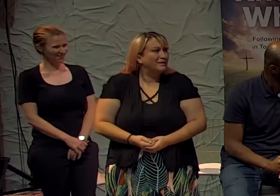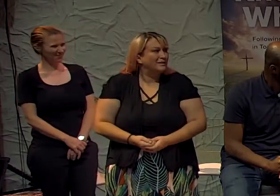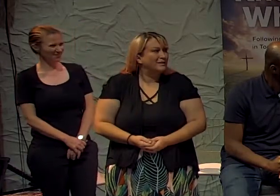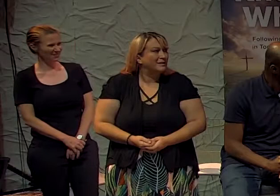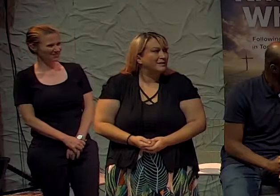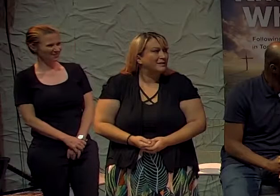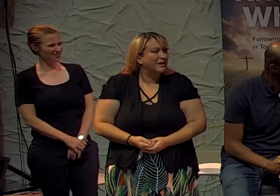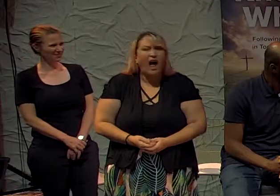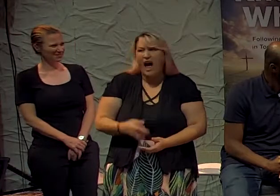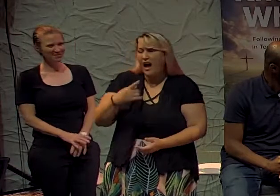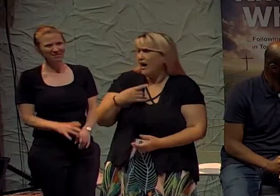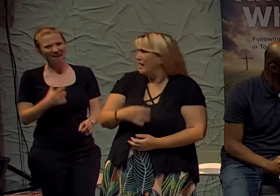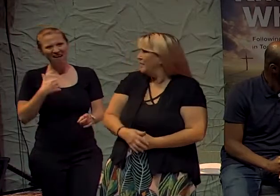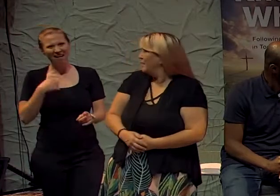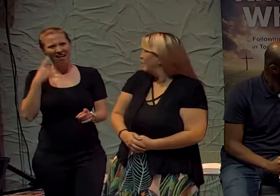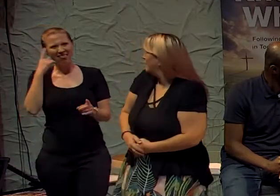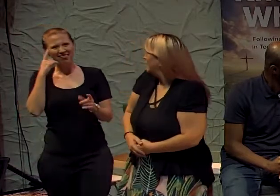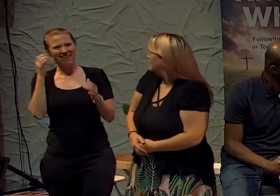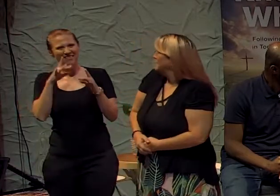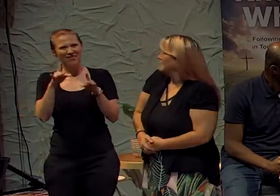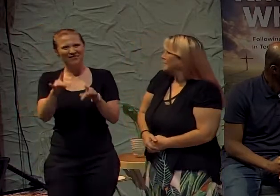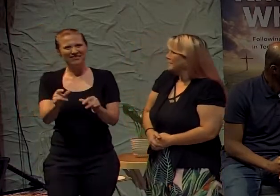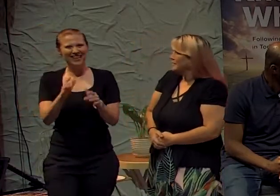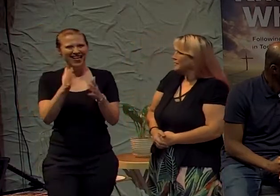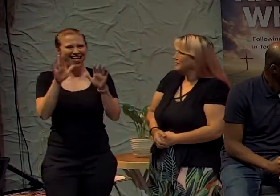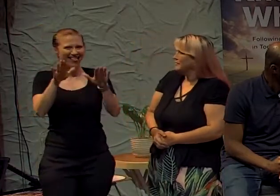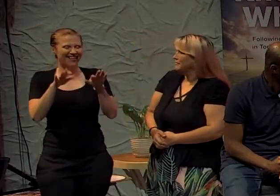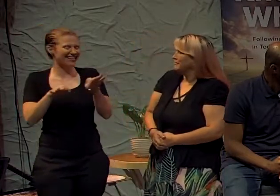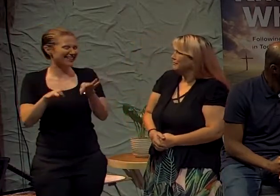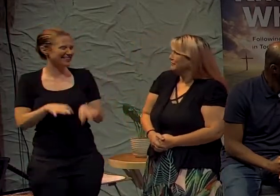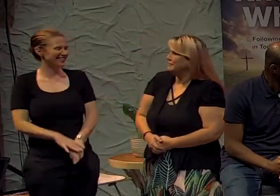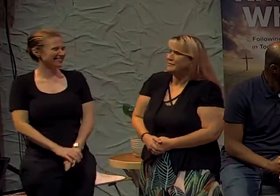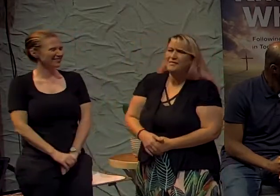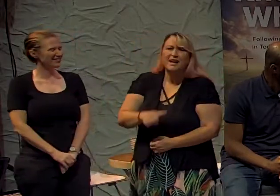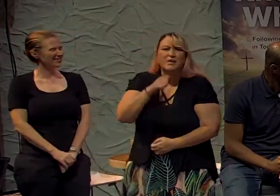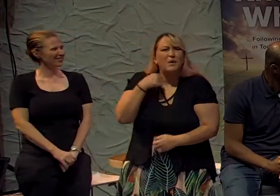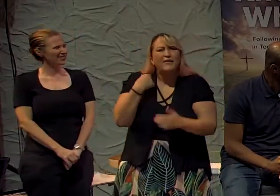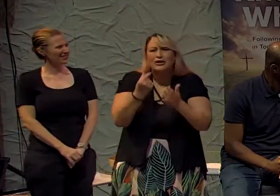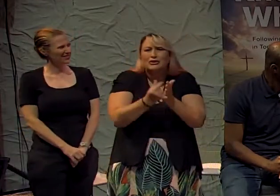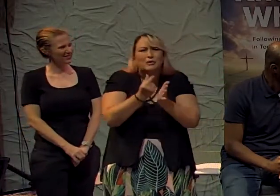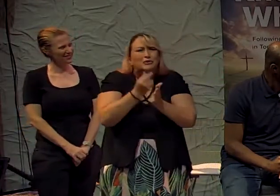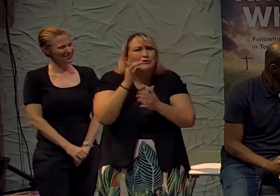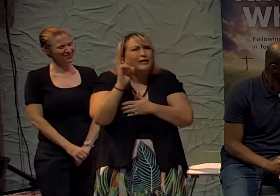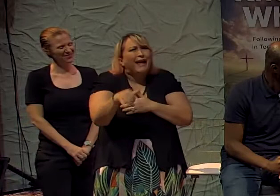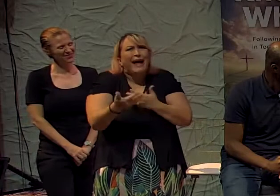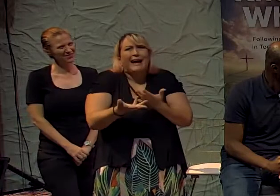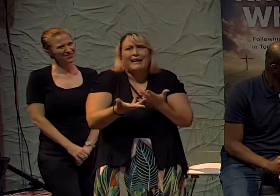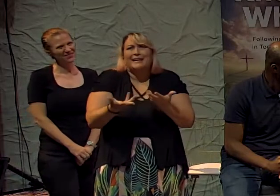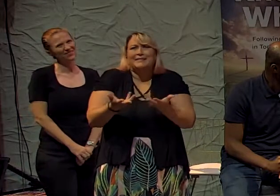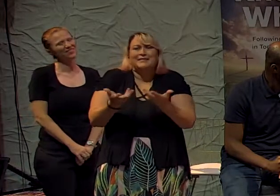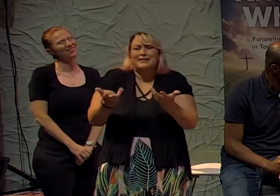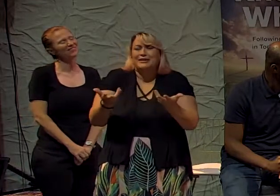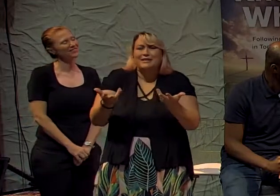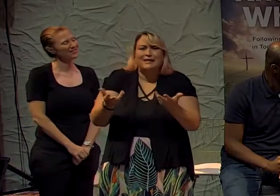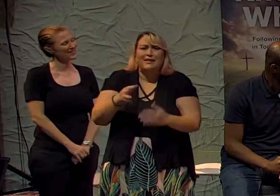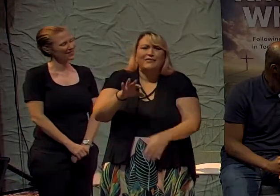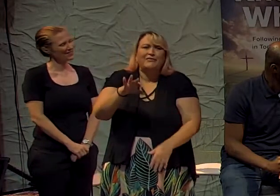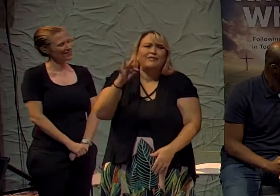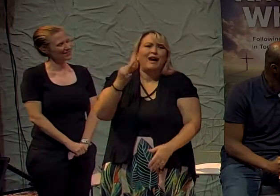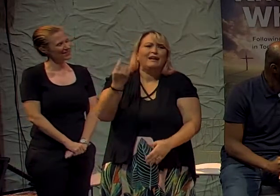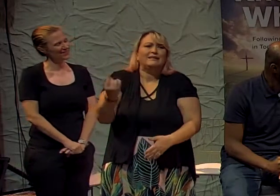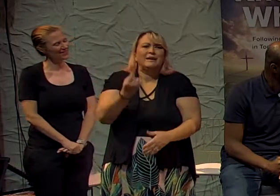What is? I think that was pretty eloquent. Well, it's just, like I said, I don't have a scripture to back it up. It's just, I think, find some